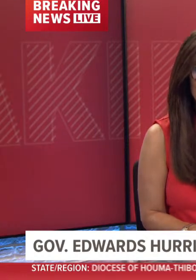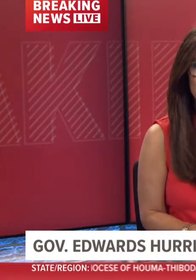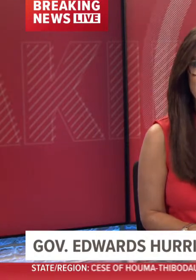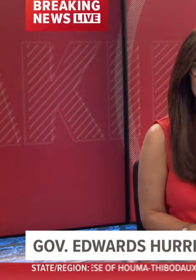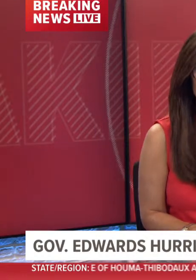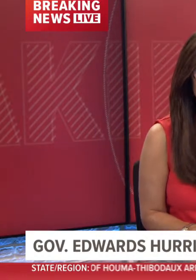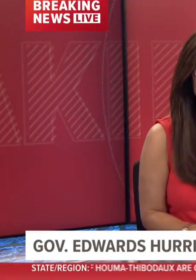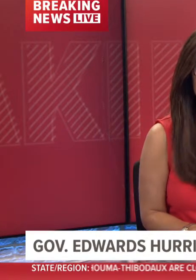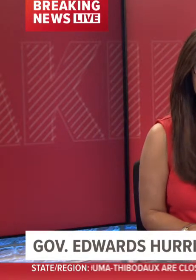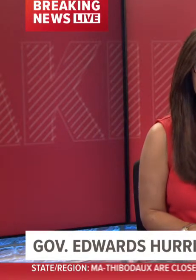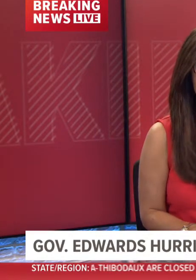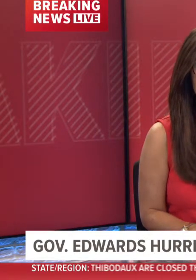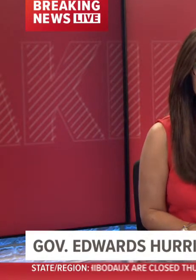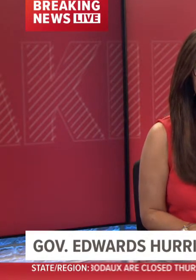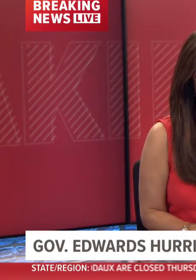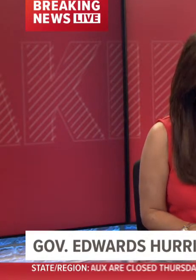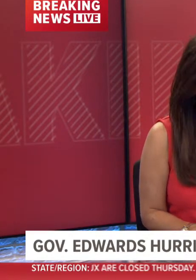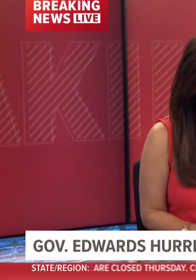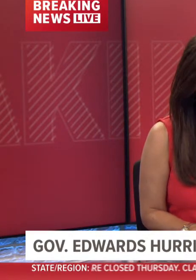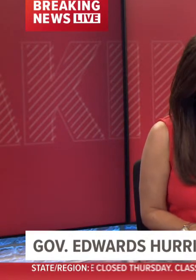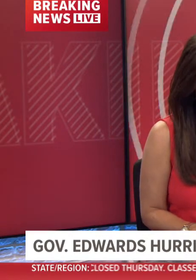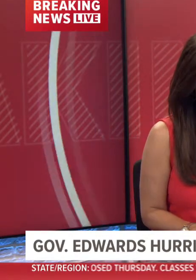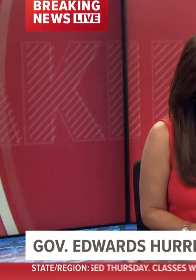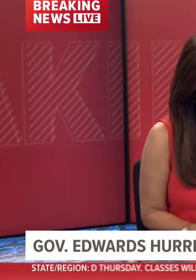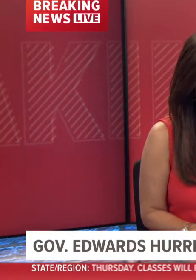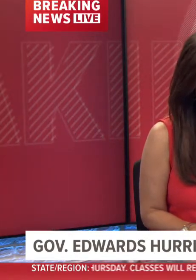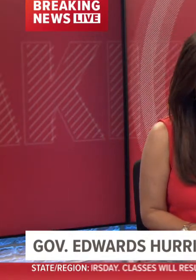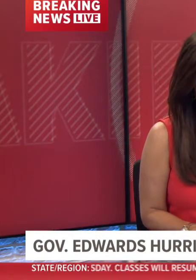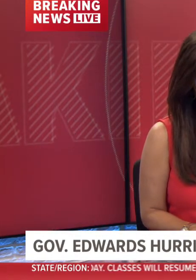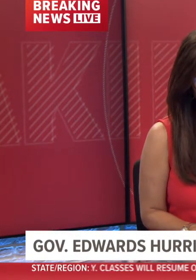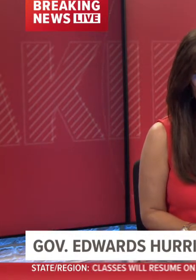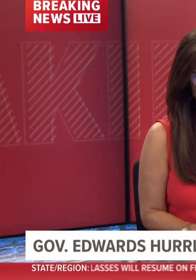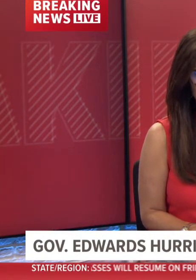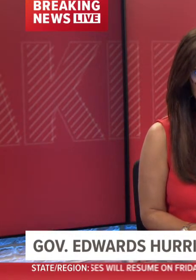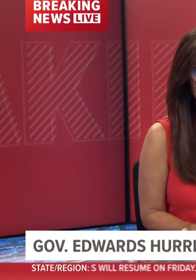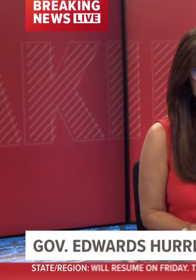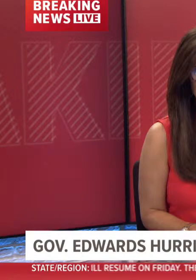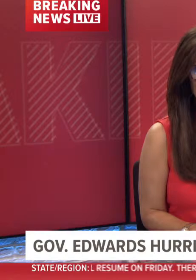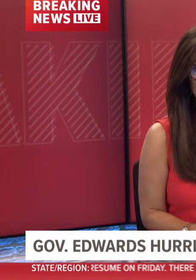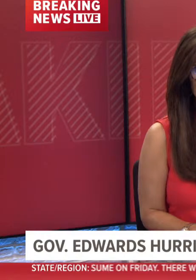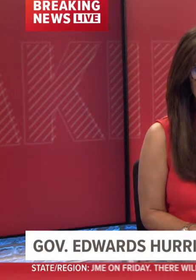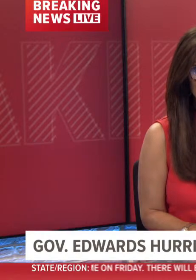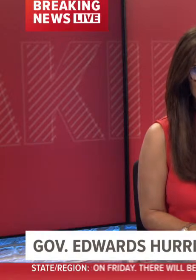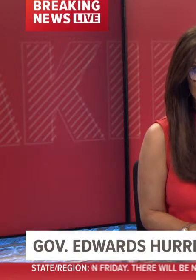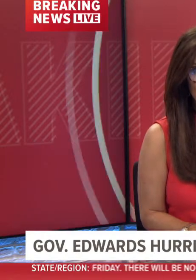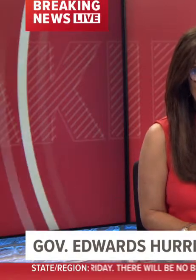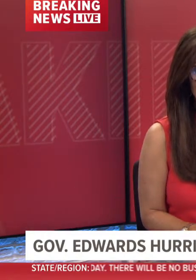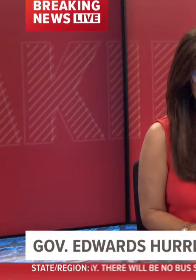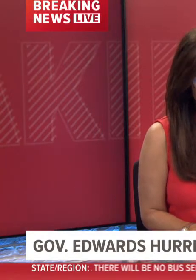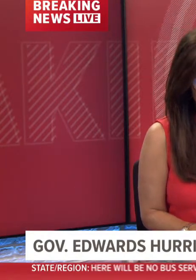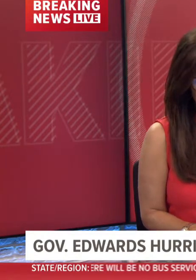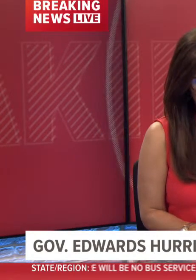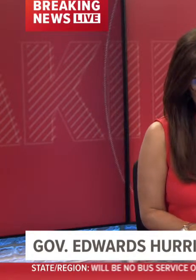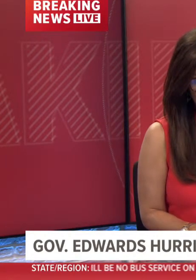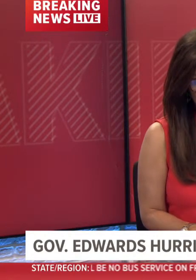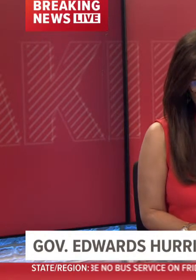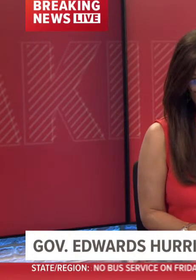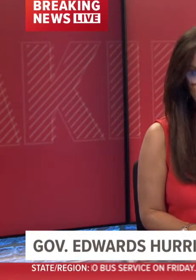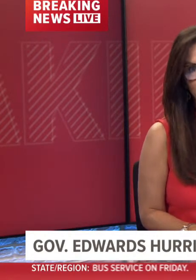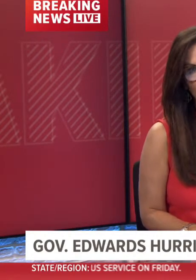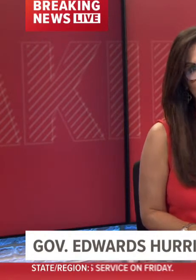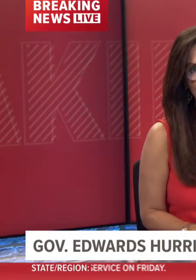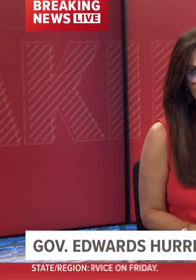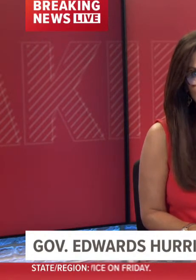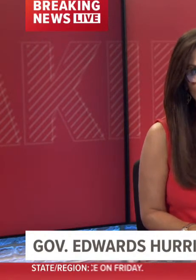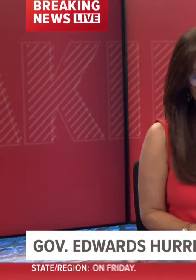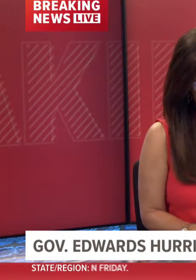to their homes and fix them and be able to live in them again. There are 2,100 people in shelters around the state, and it is hopeful